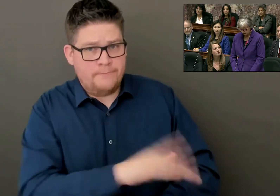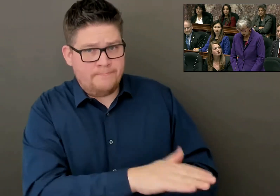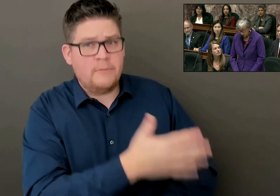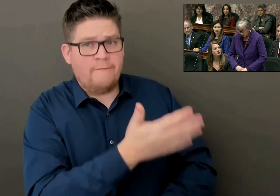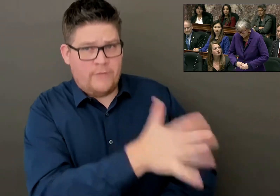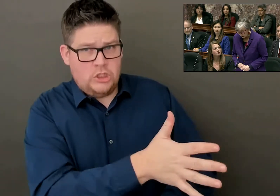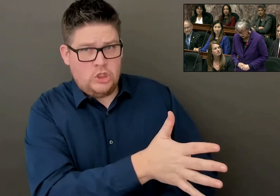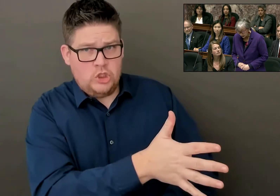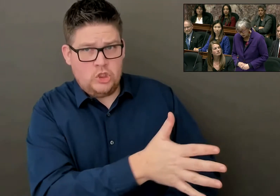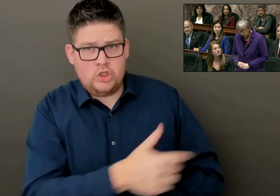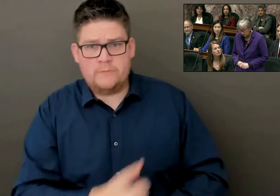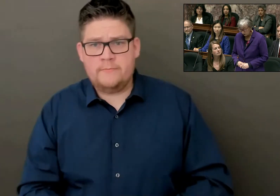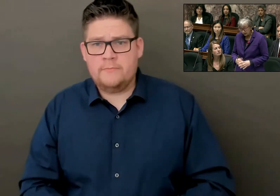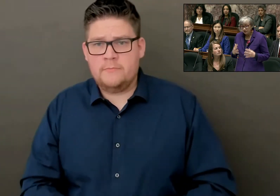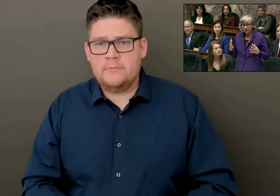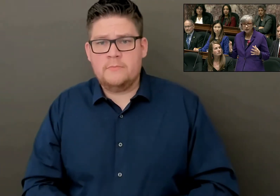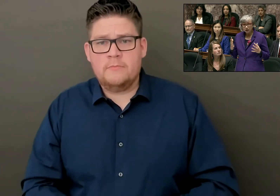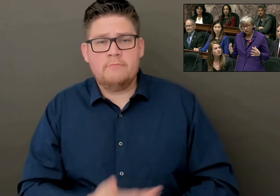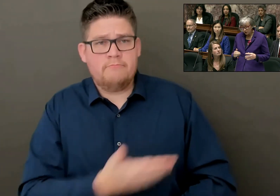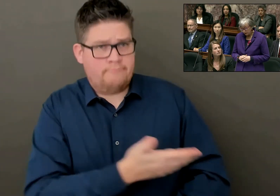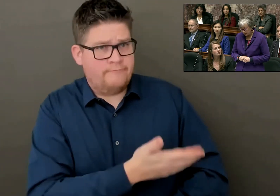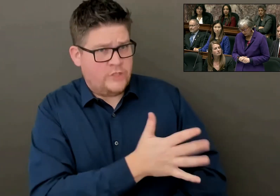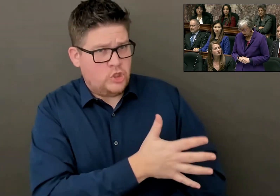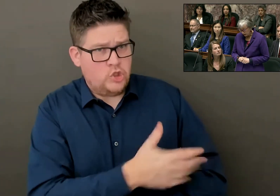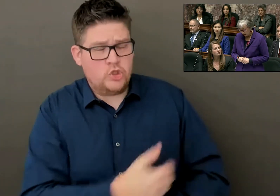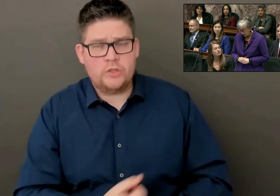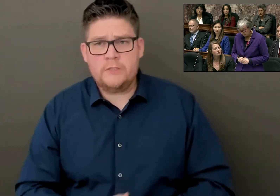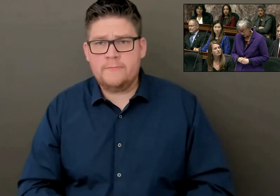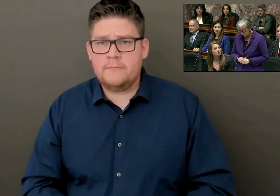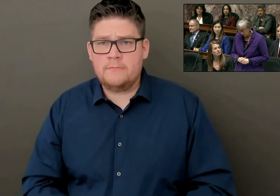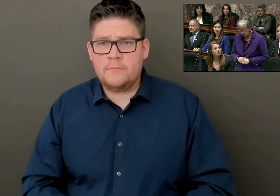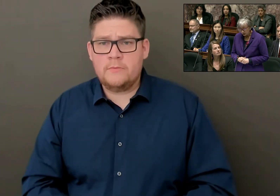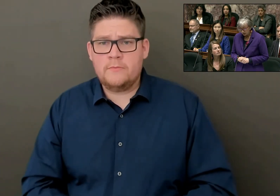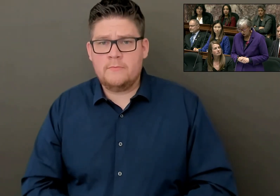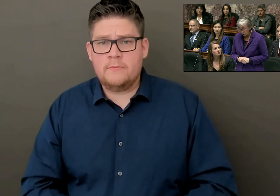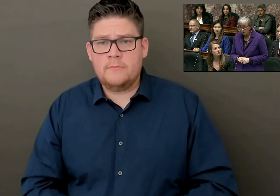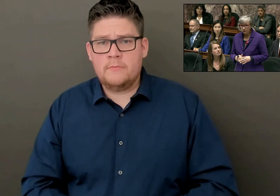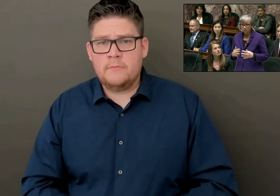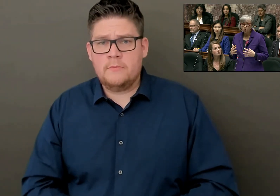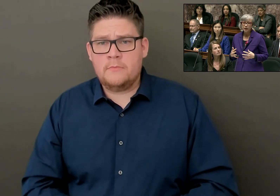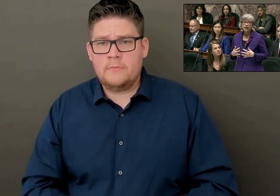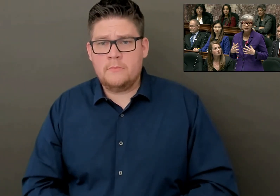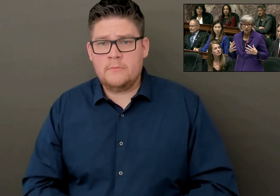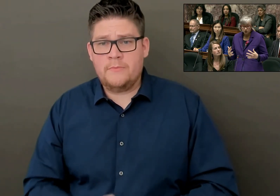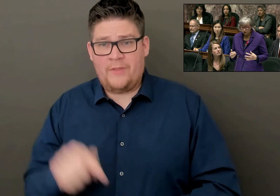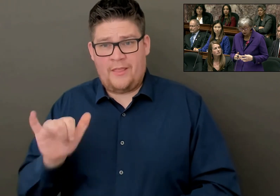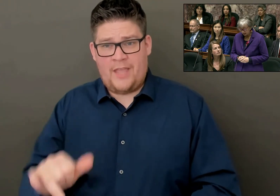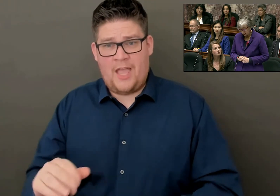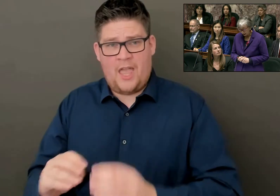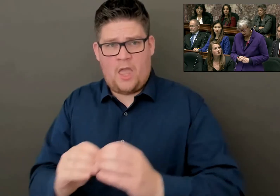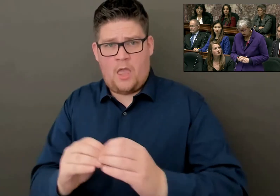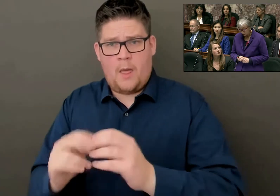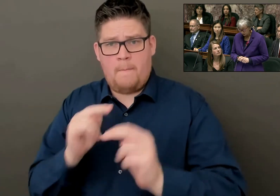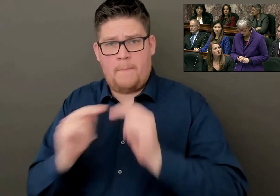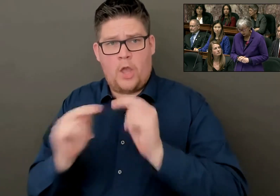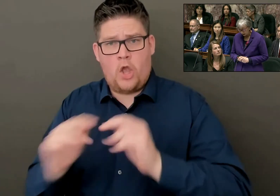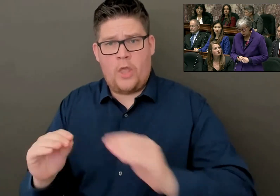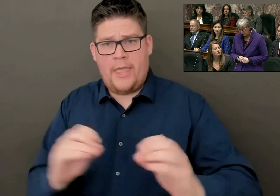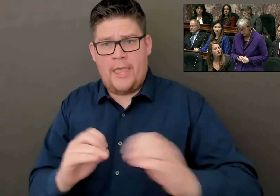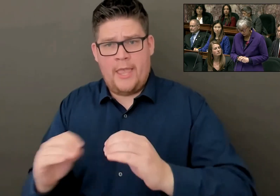Minister will conclude. This dispute is in fact governed by the Labour Relations Code. The board has issued